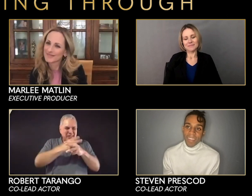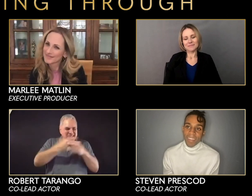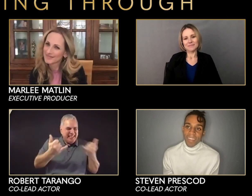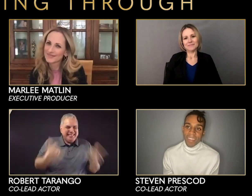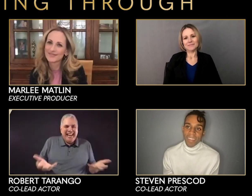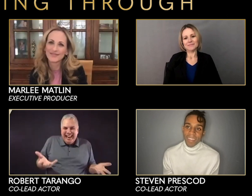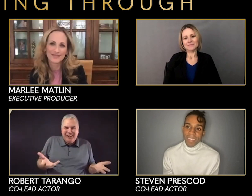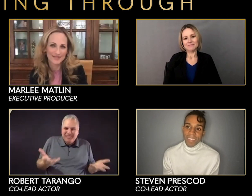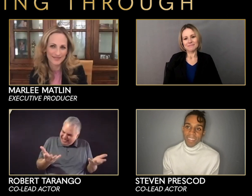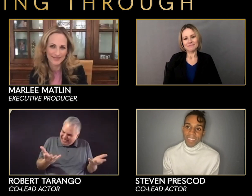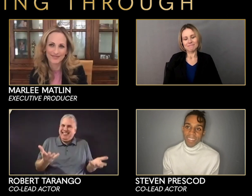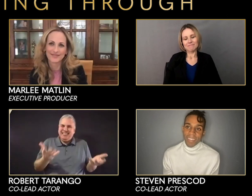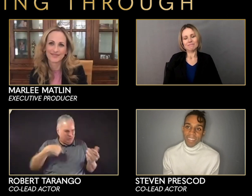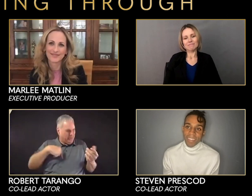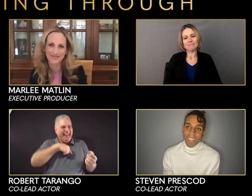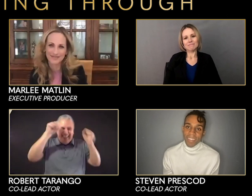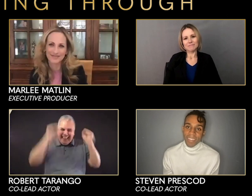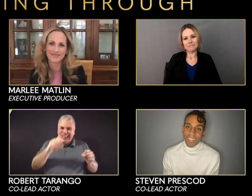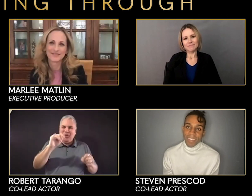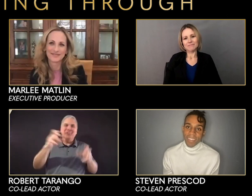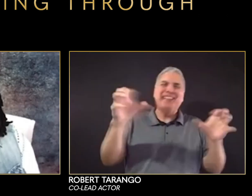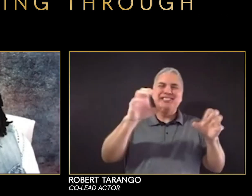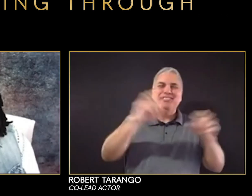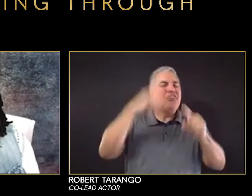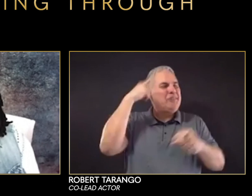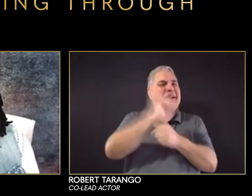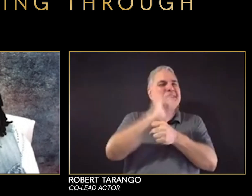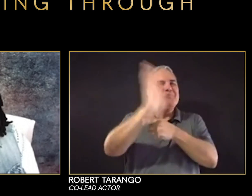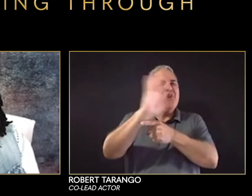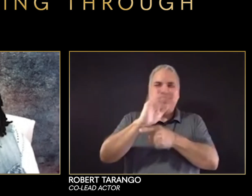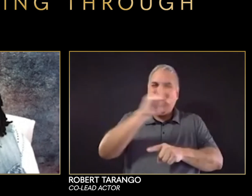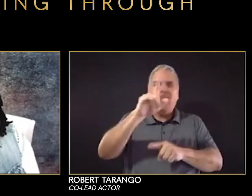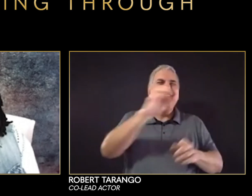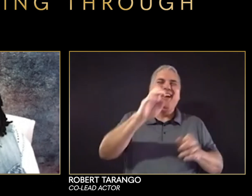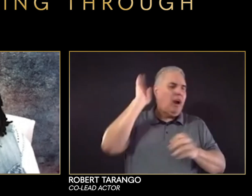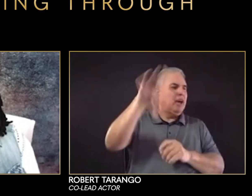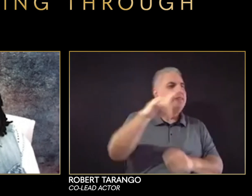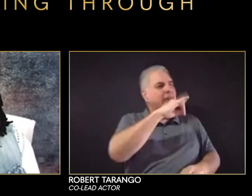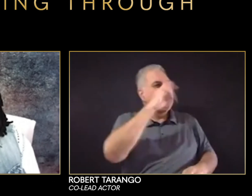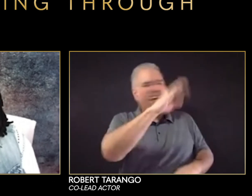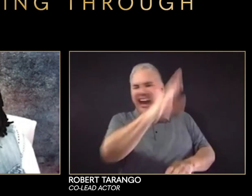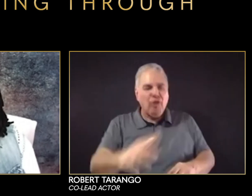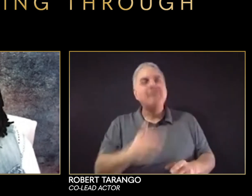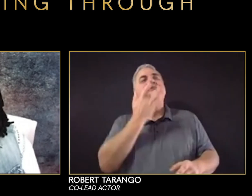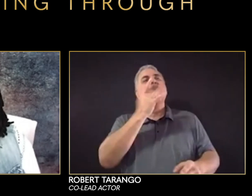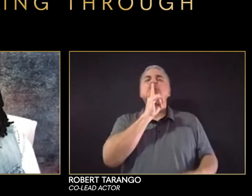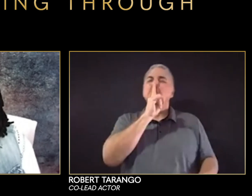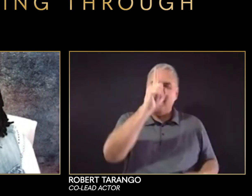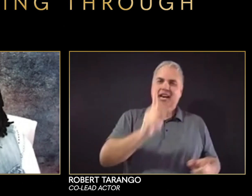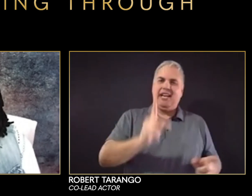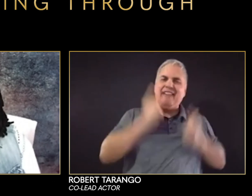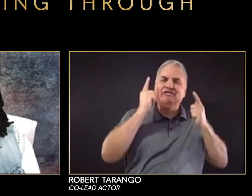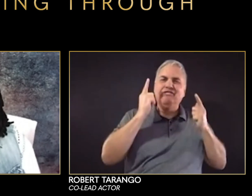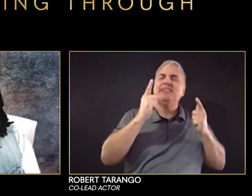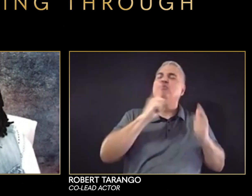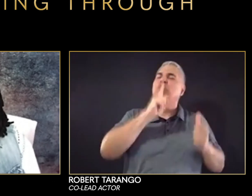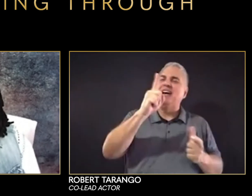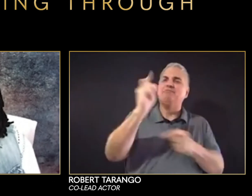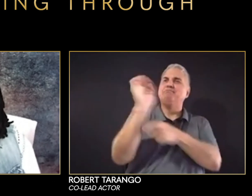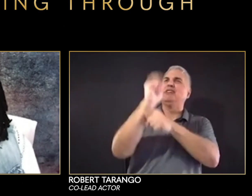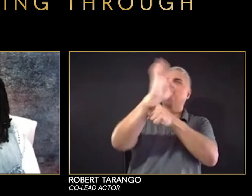We're all the same. We're all equal. We can do it just as much as anybody else.